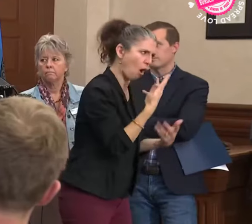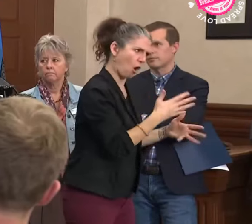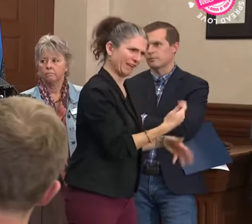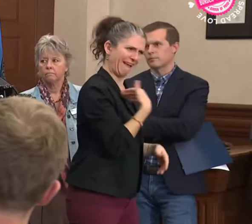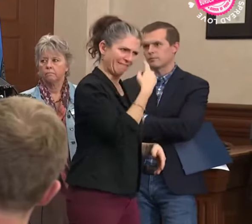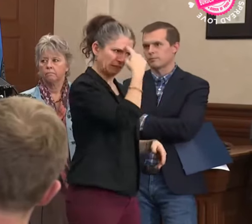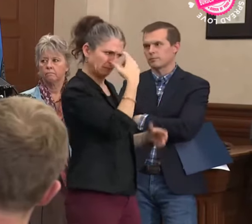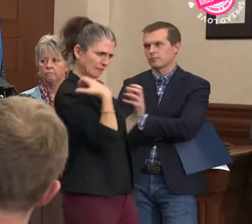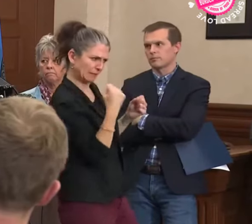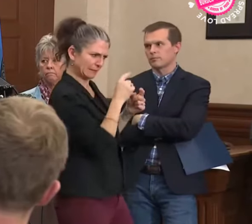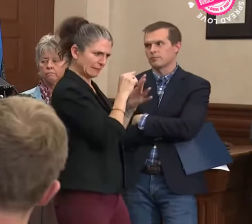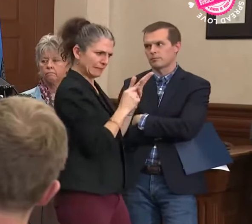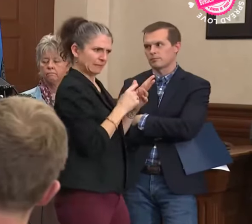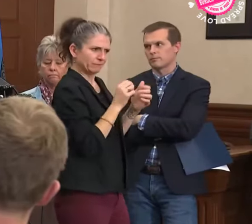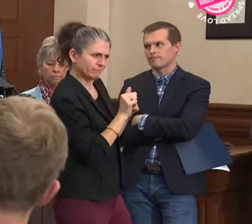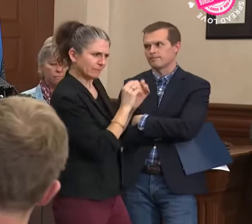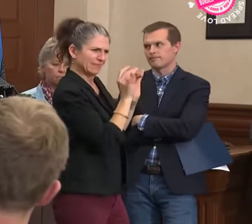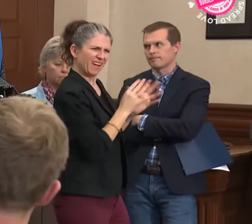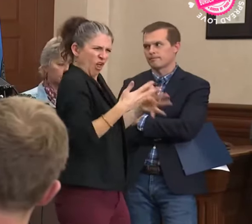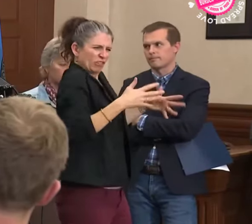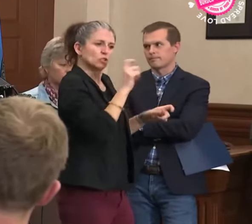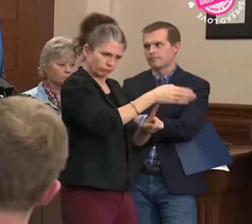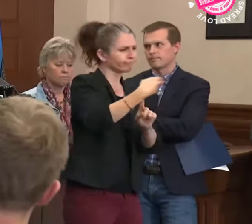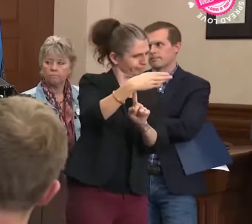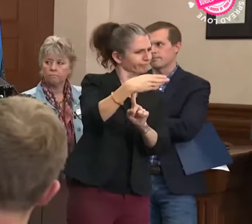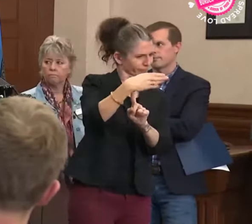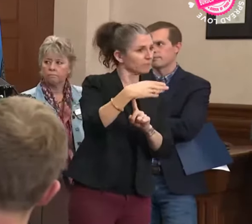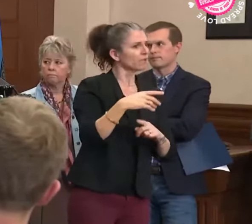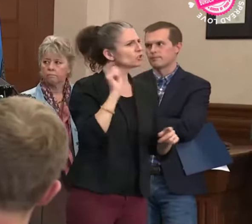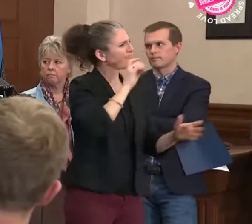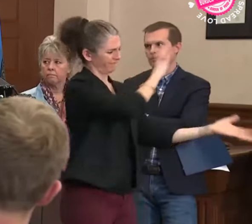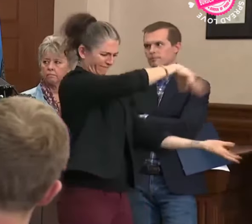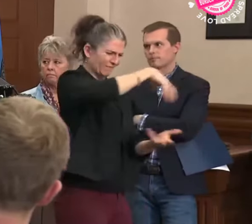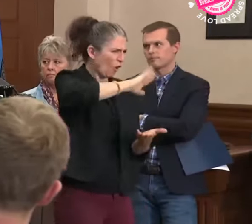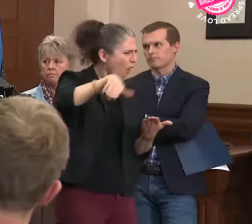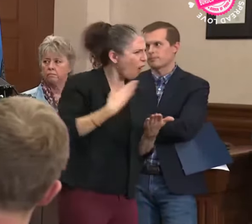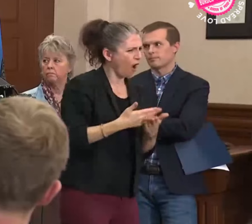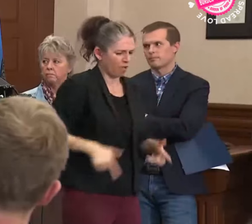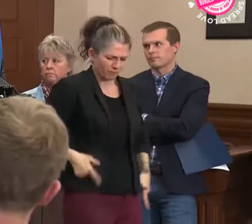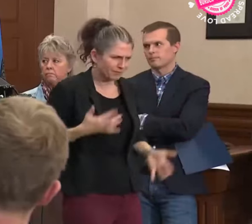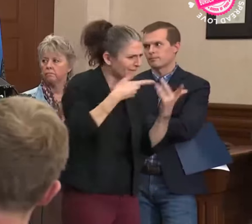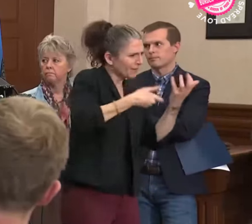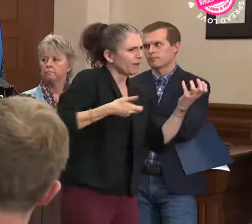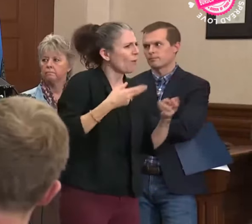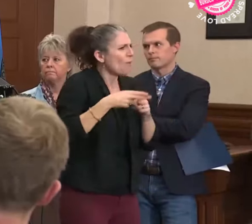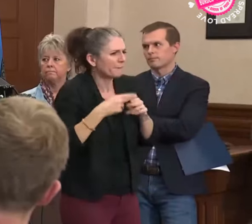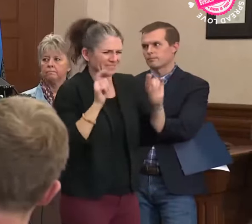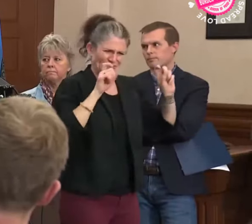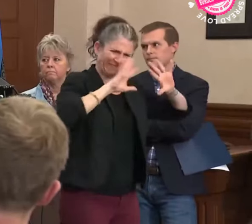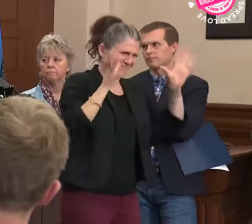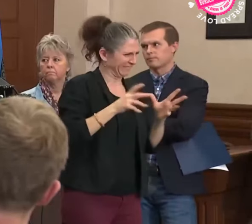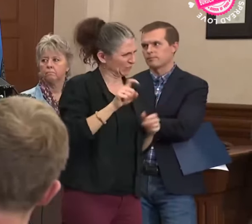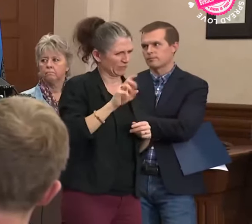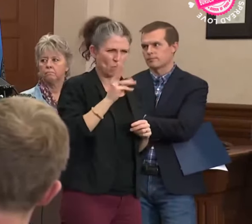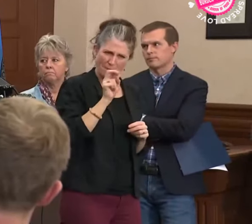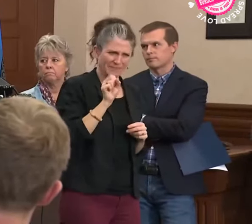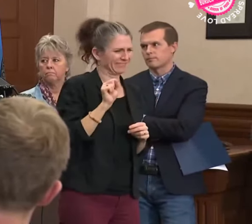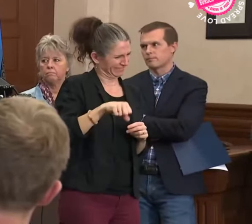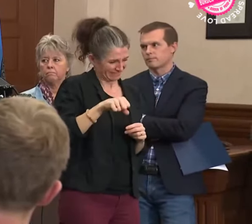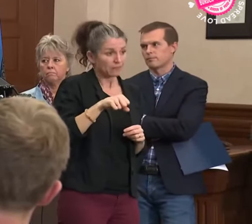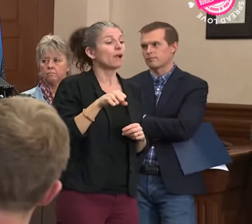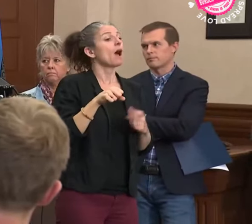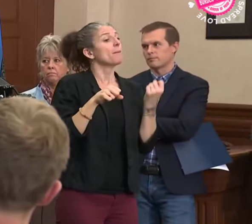his weapons. I'm sure after the fact that's going to be looked at very closely. Obviously, that's a